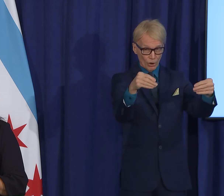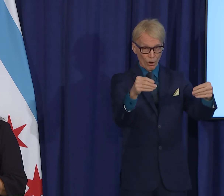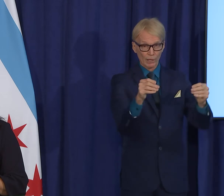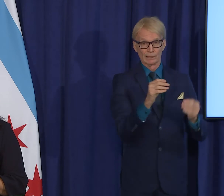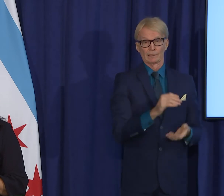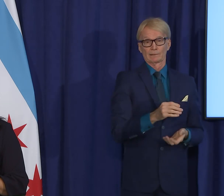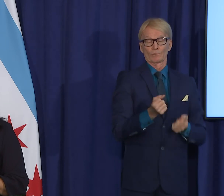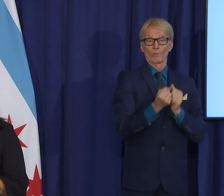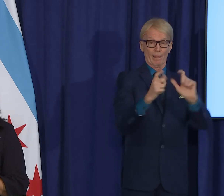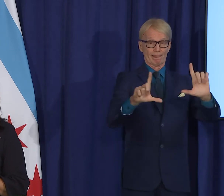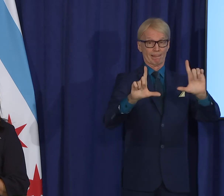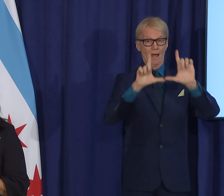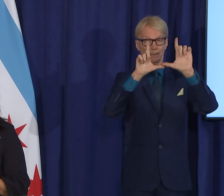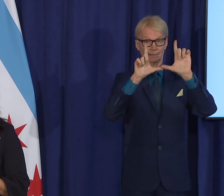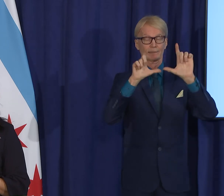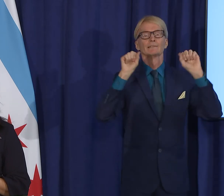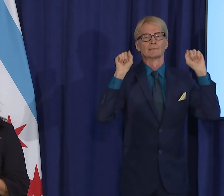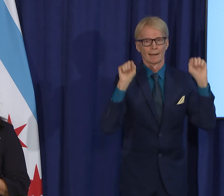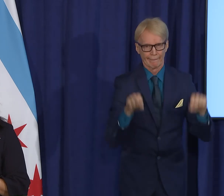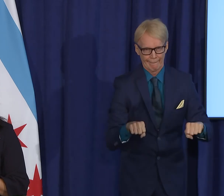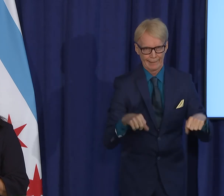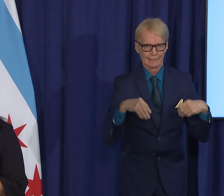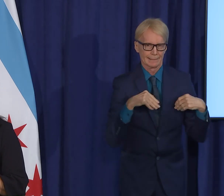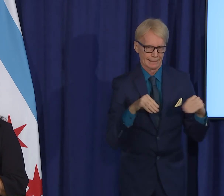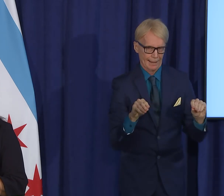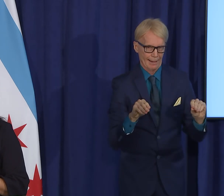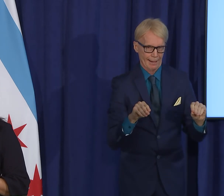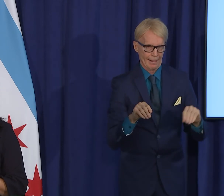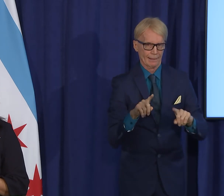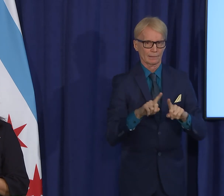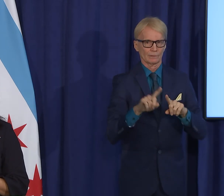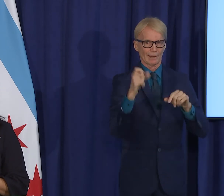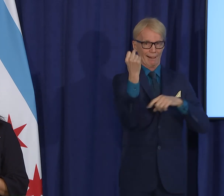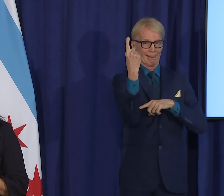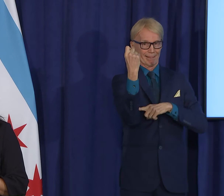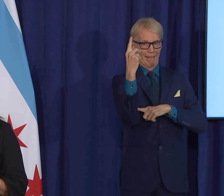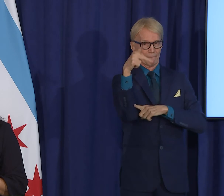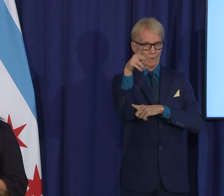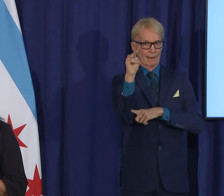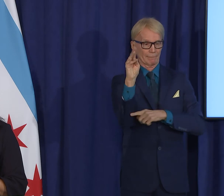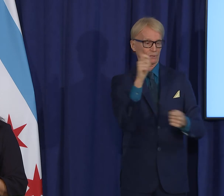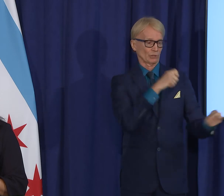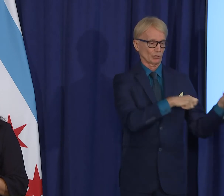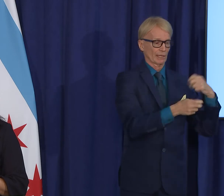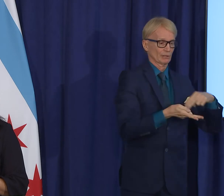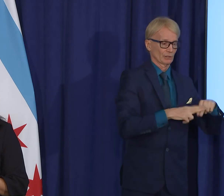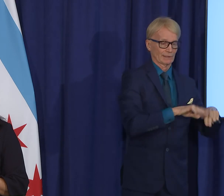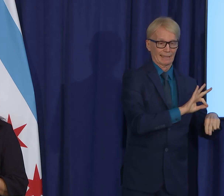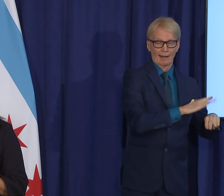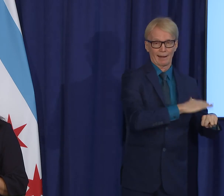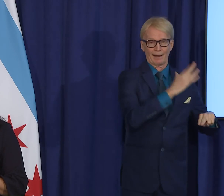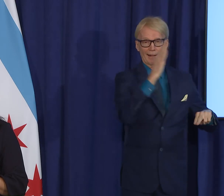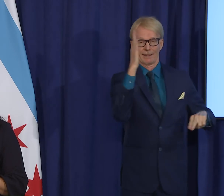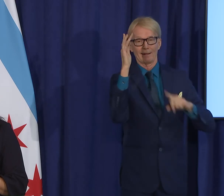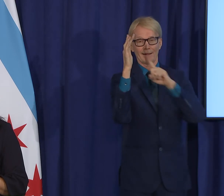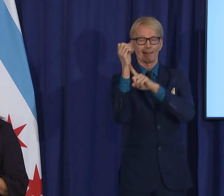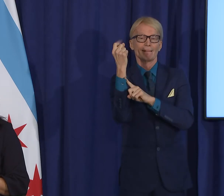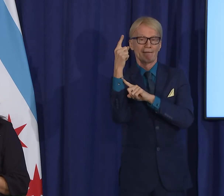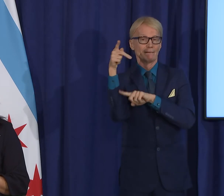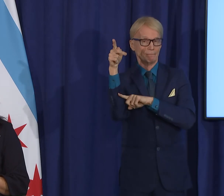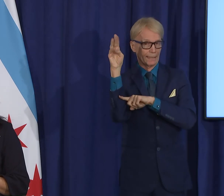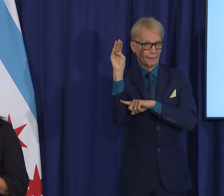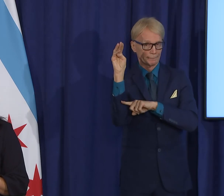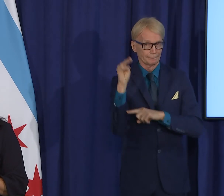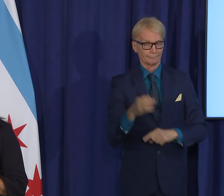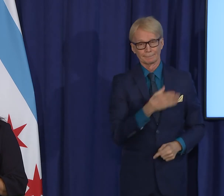goods license can sell alcohol now until 11. As the mayor indicated, we're increasing the time frame from 9 to 11.